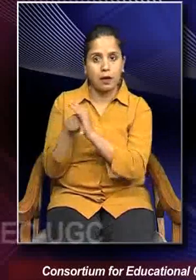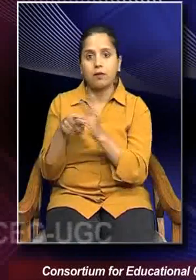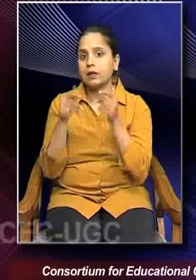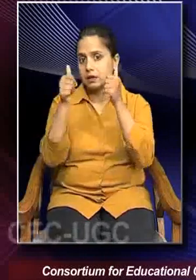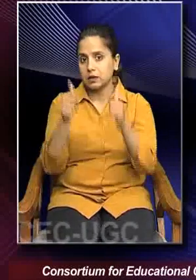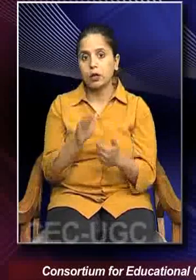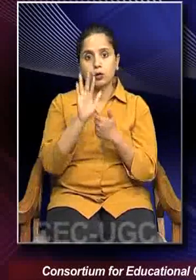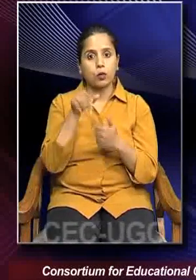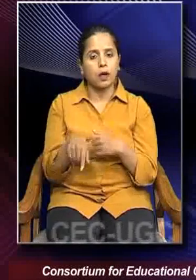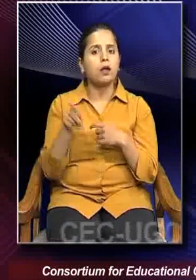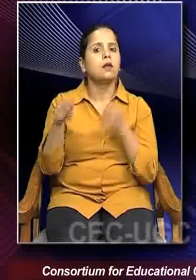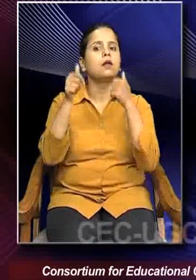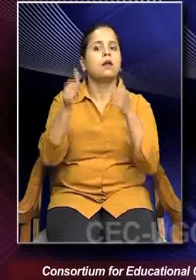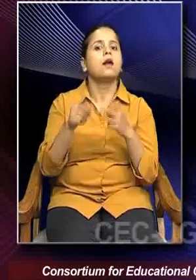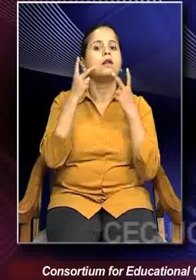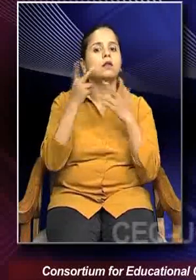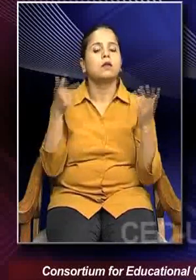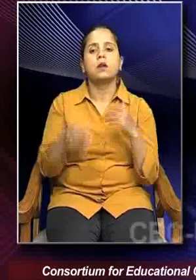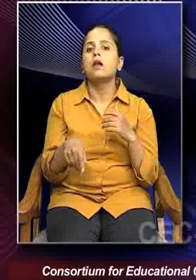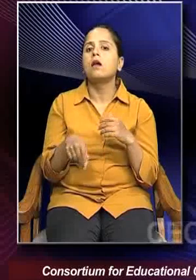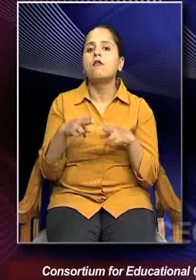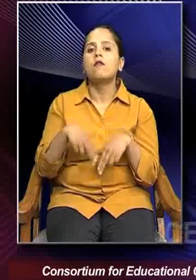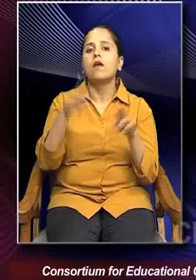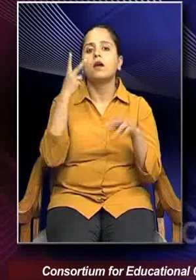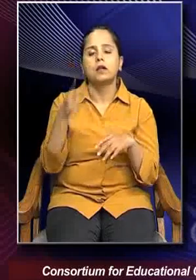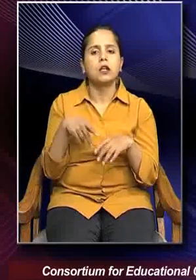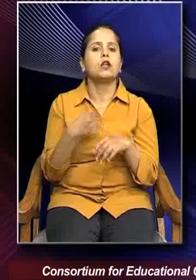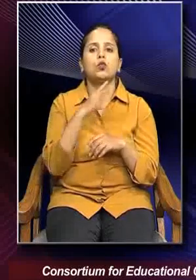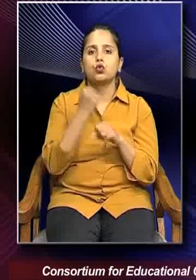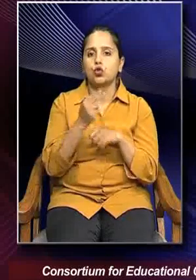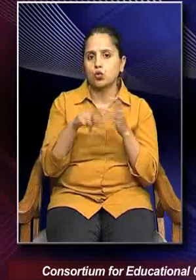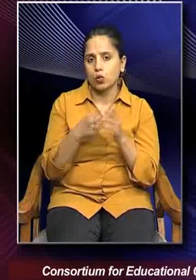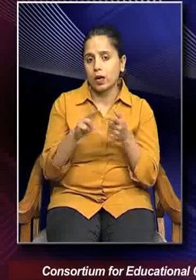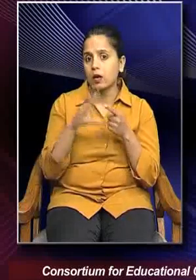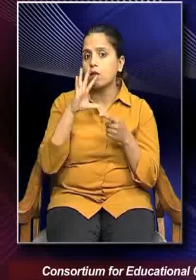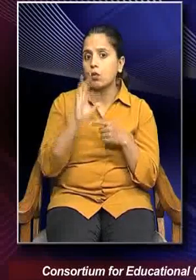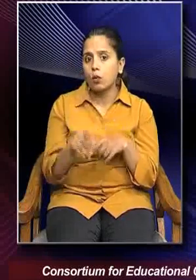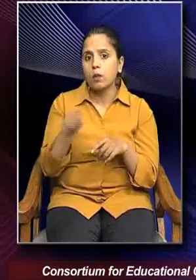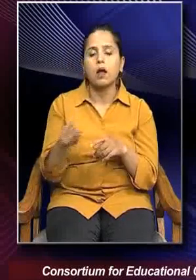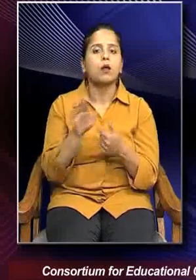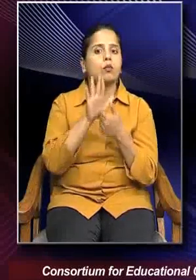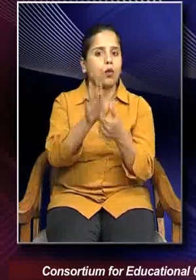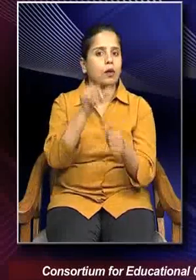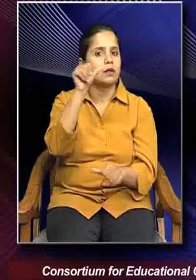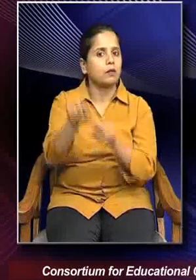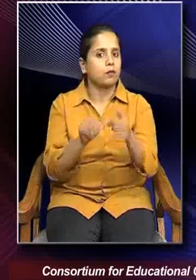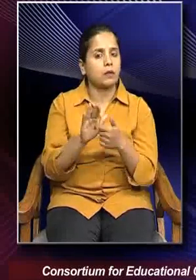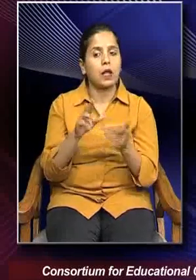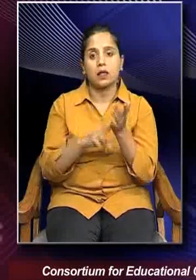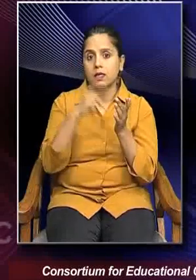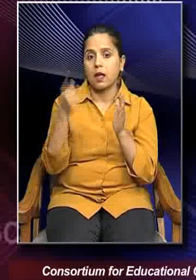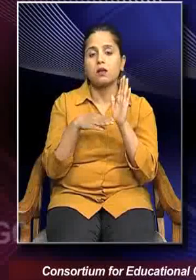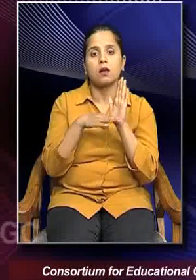results, so the net outcome will be the genuine progress indicators. So the genuine progress indicator is a national level